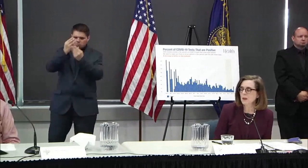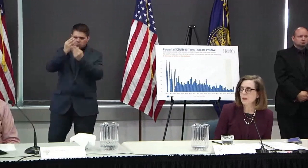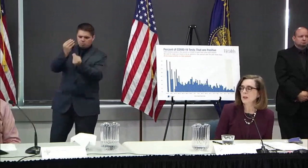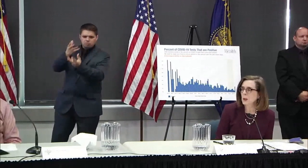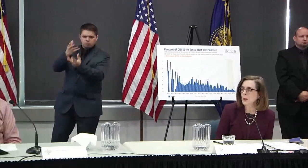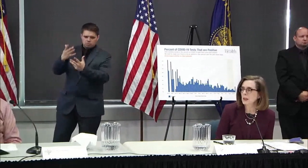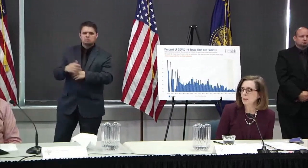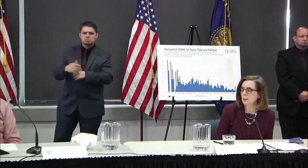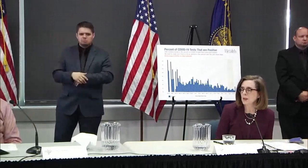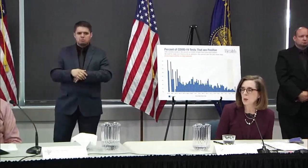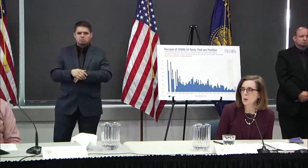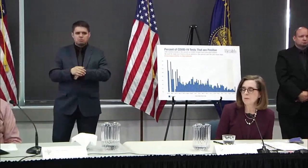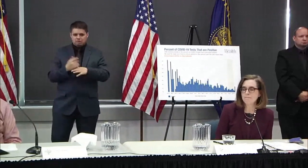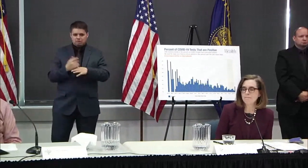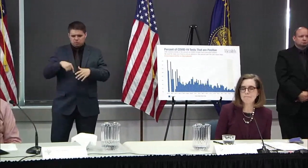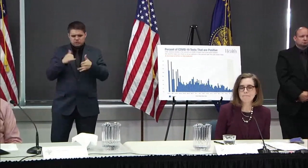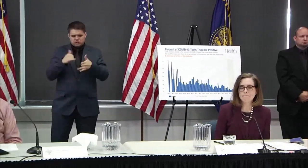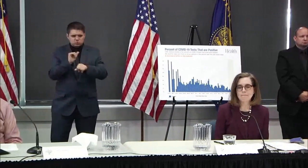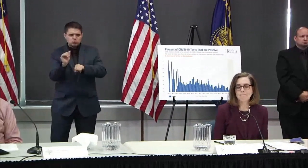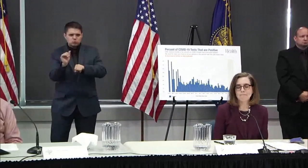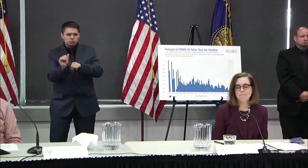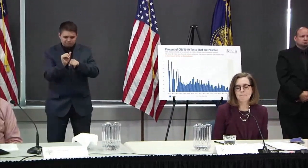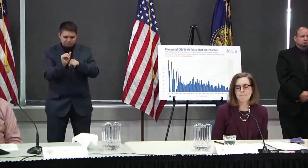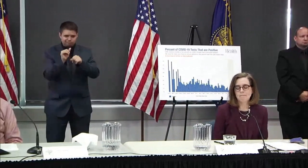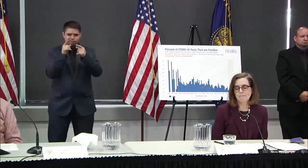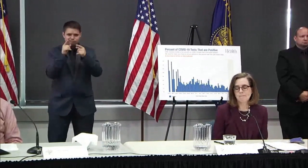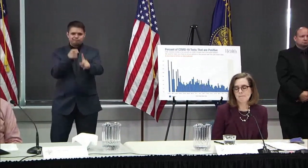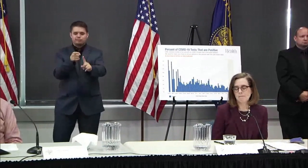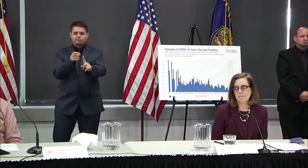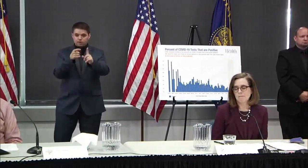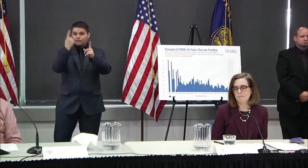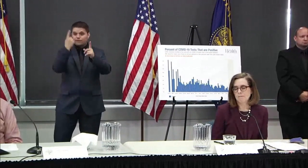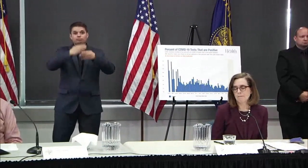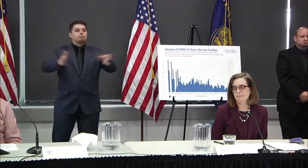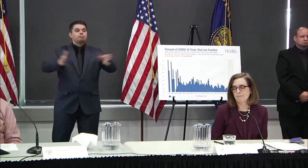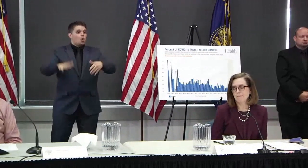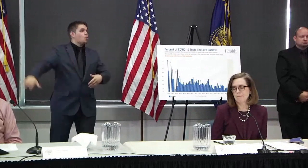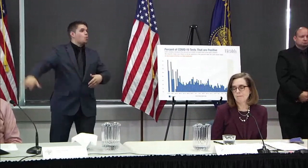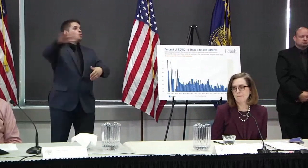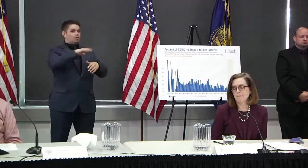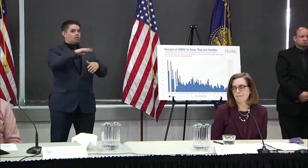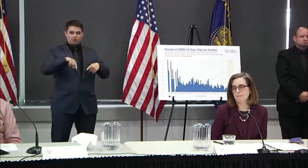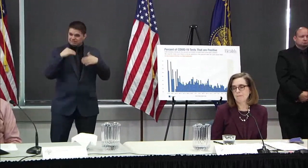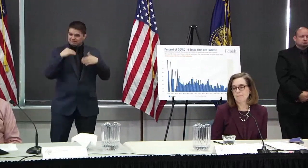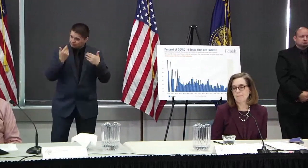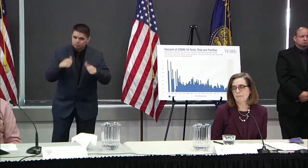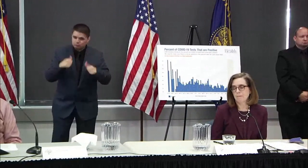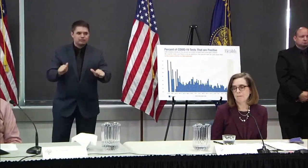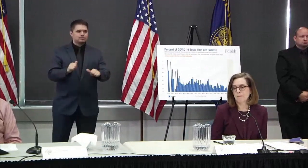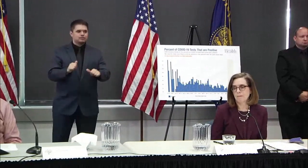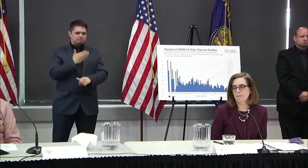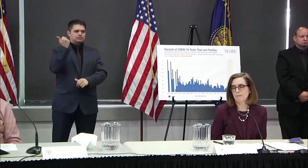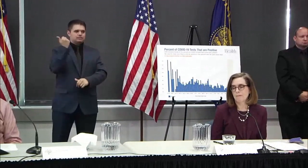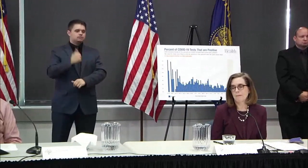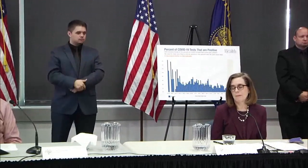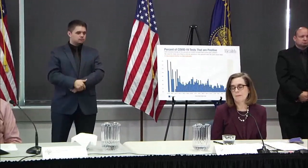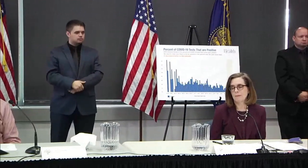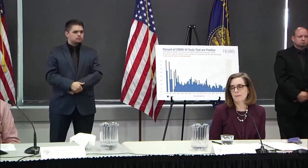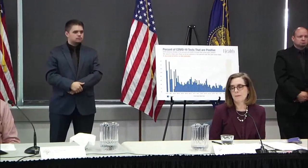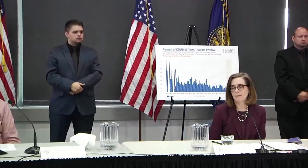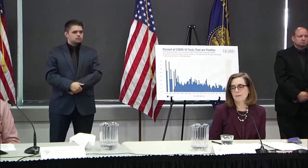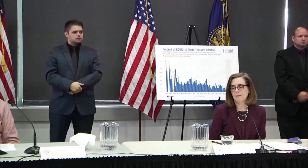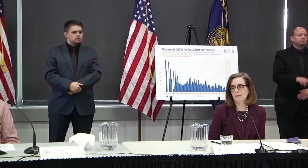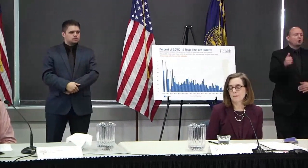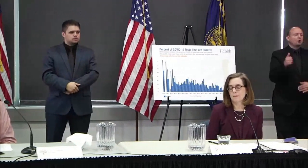out publicly as quickly as possible. Thanks, Gary. Next up, we have Alyssa Rubin from